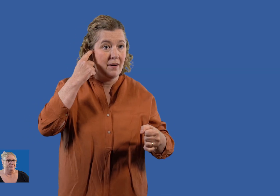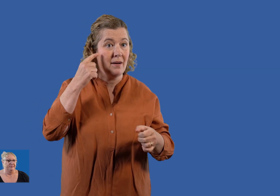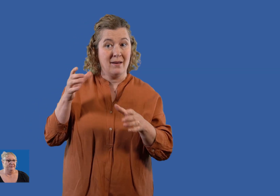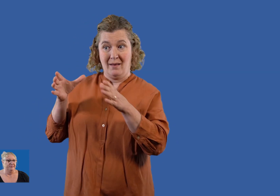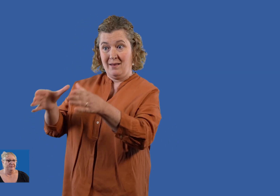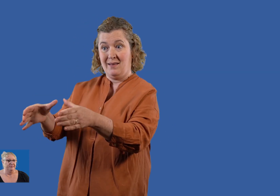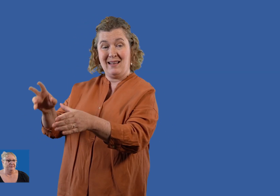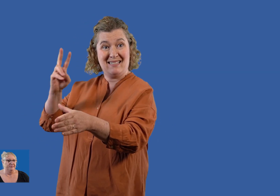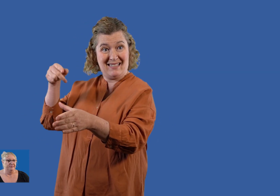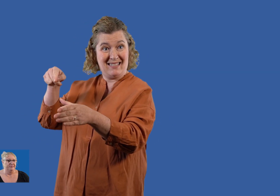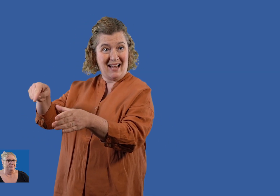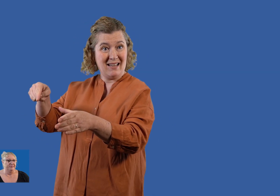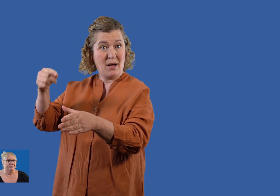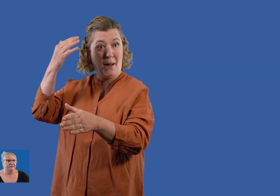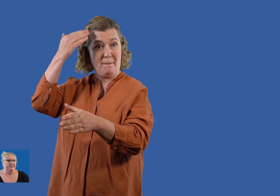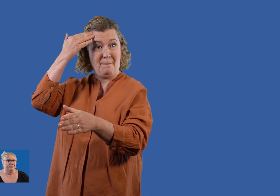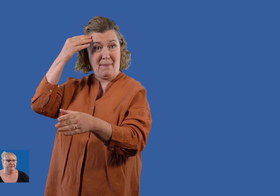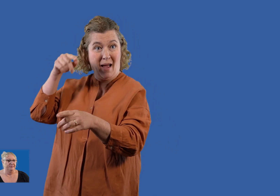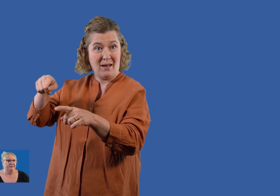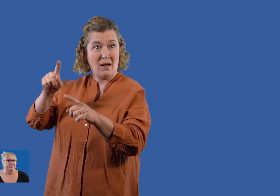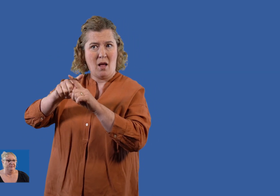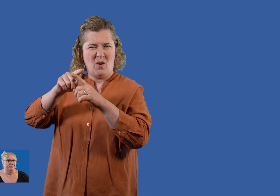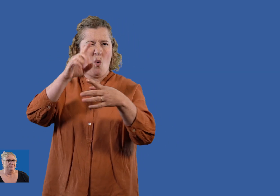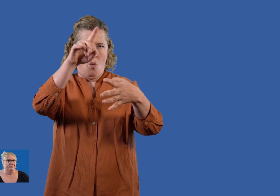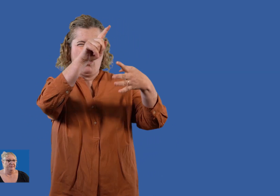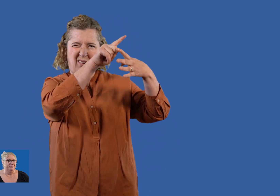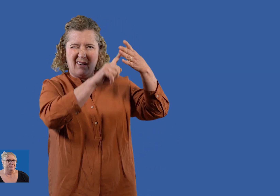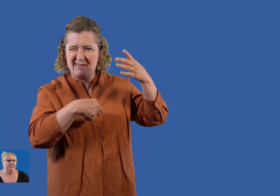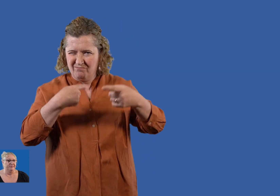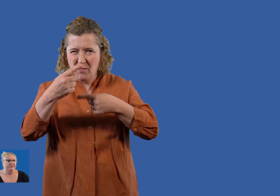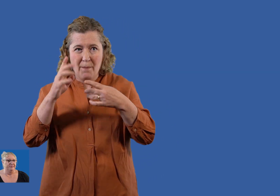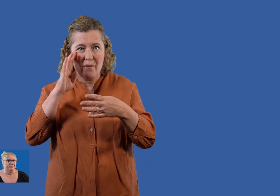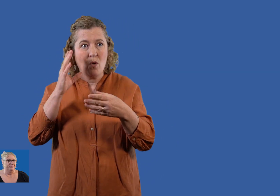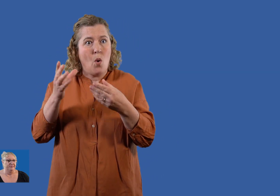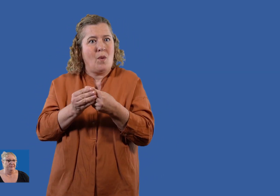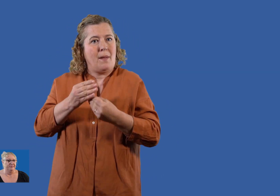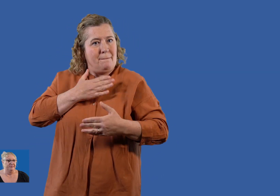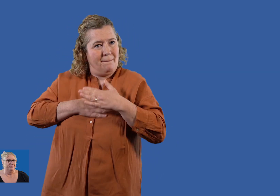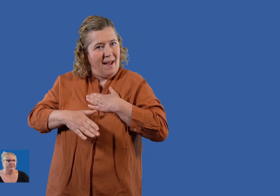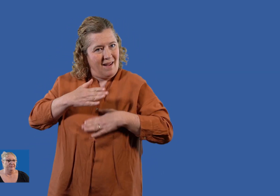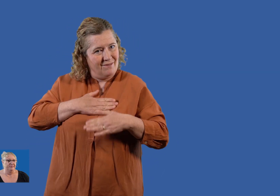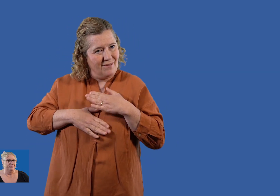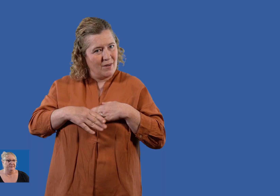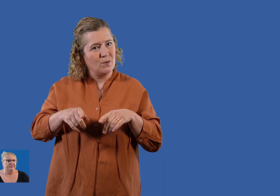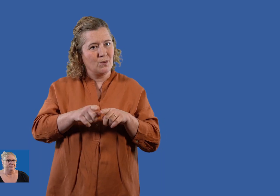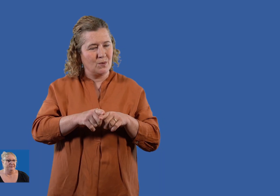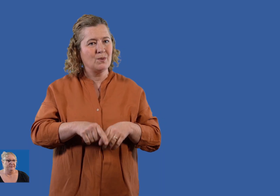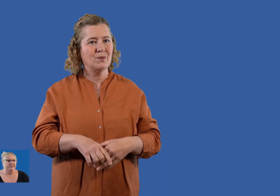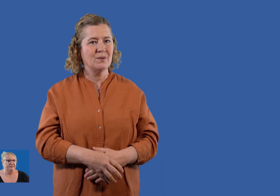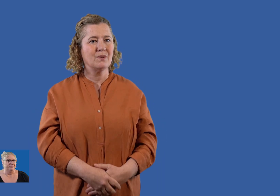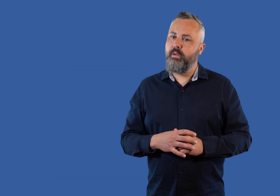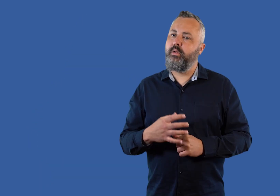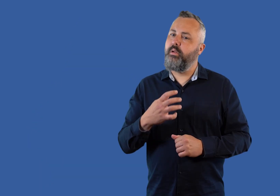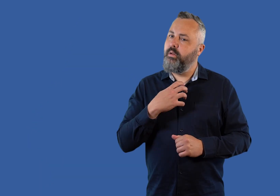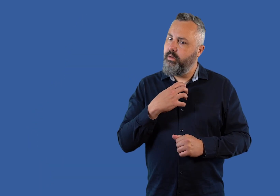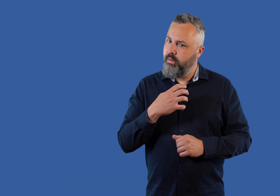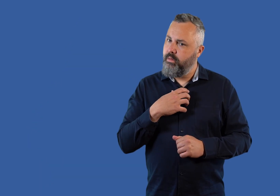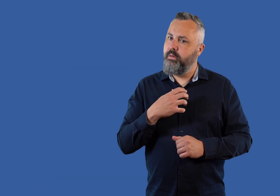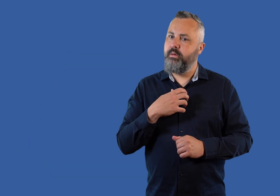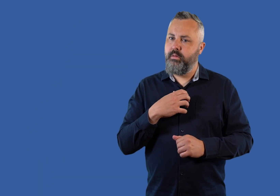there. Second rank symptoms include all the other experiences and behaviours associated with the disorder. I see. So